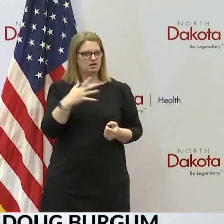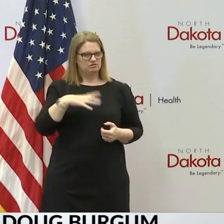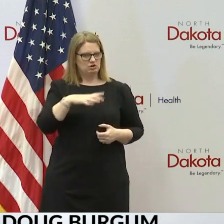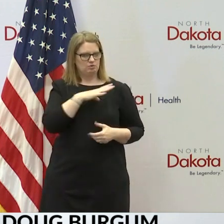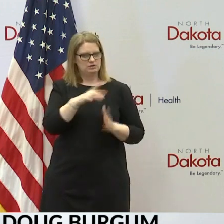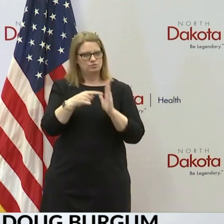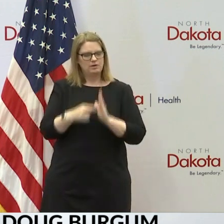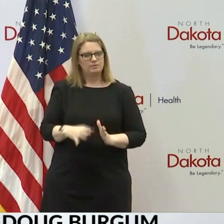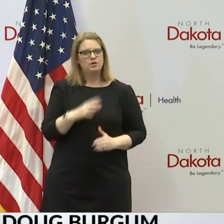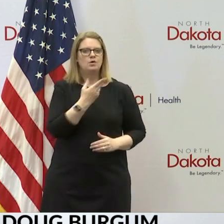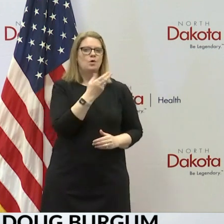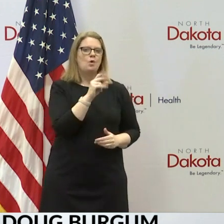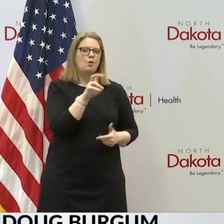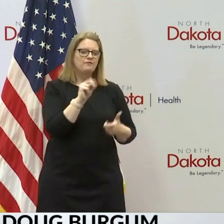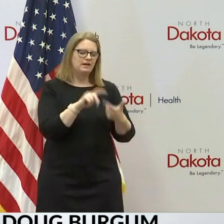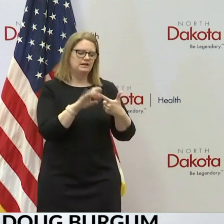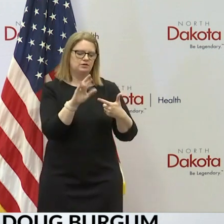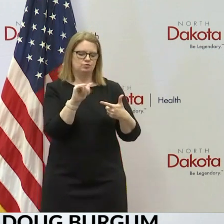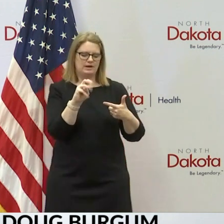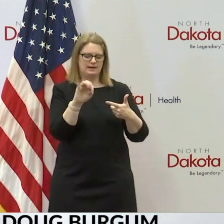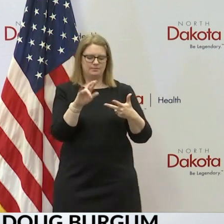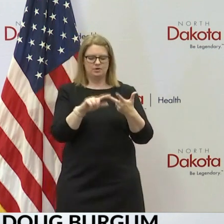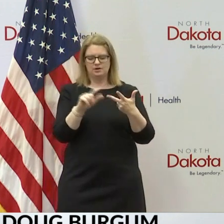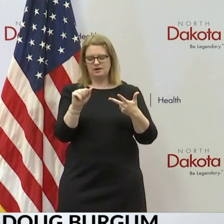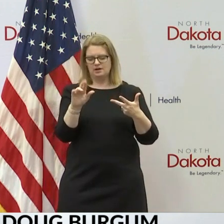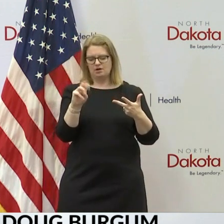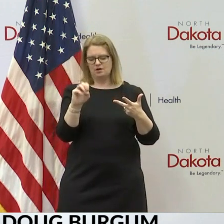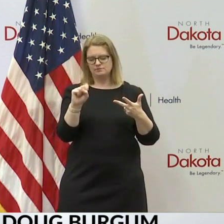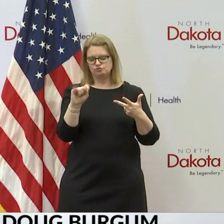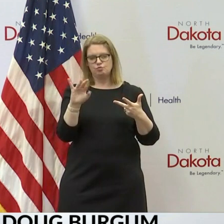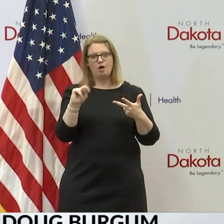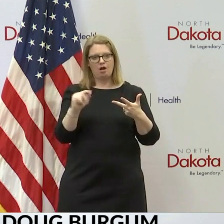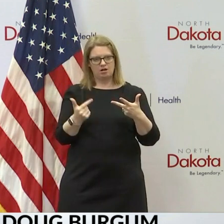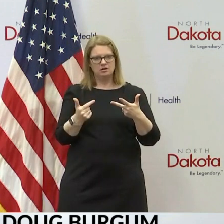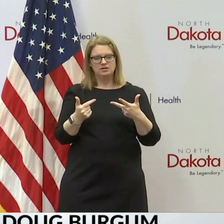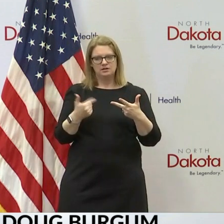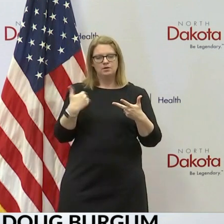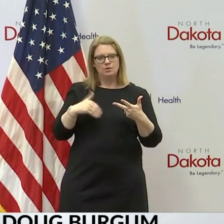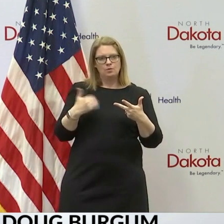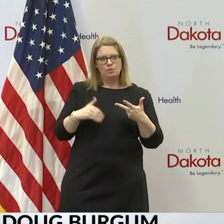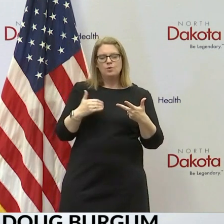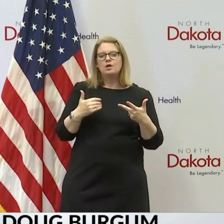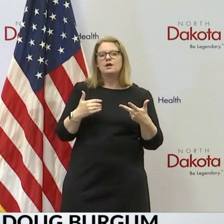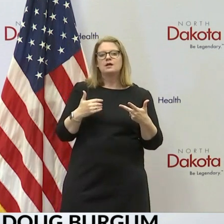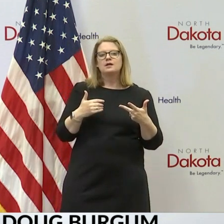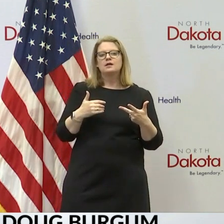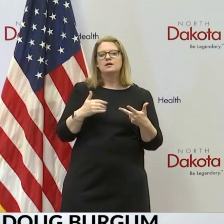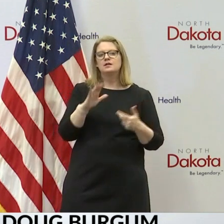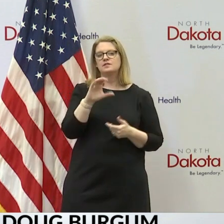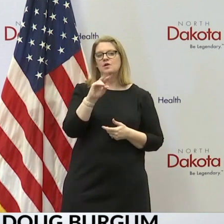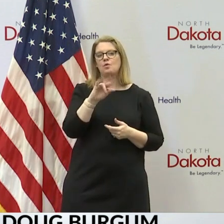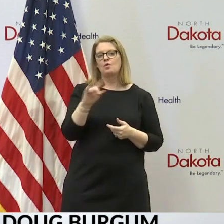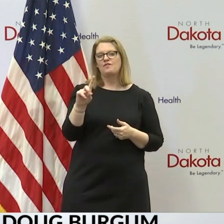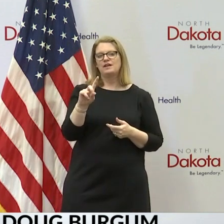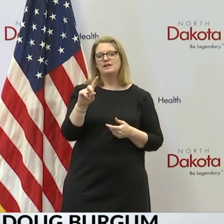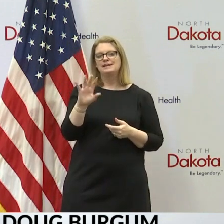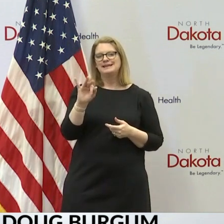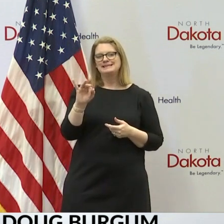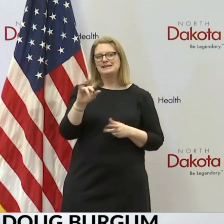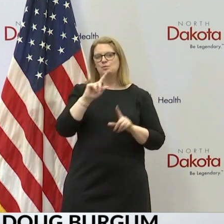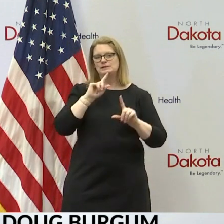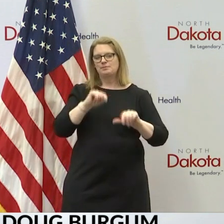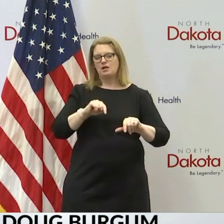delegation, Senator Hoeven, Senator Kramer, and Congressman Armstrong, as part of the COVID-19